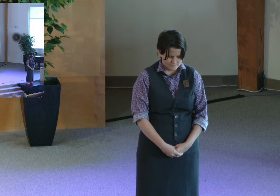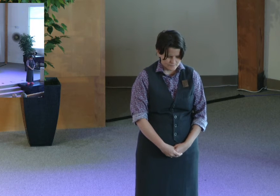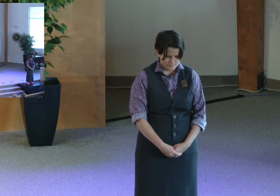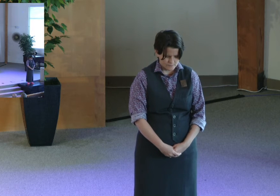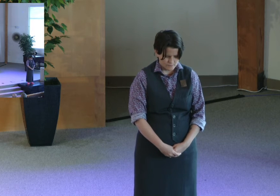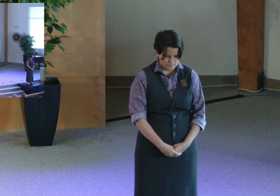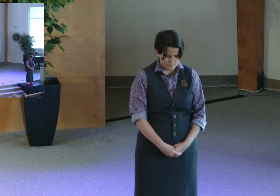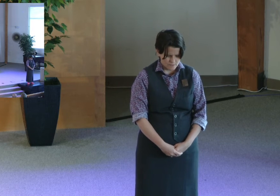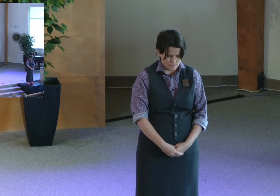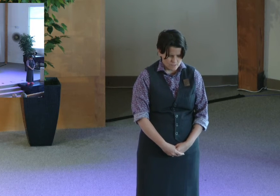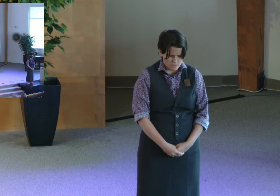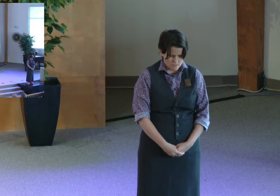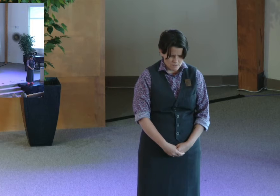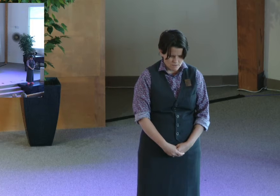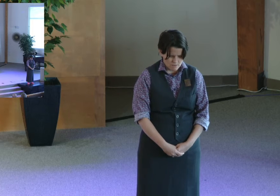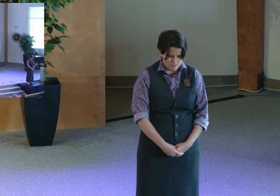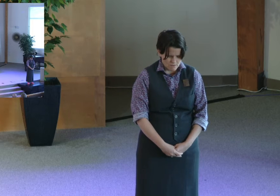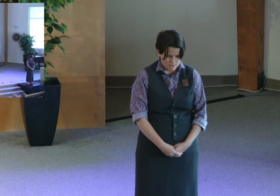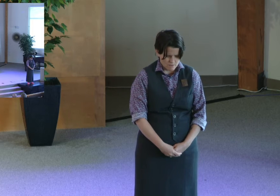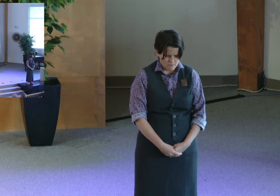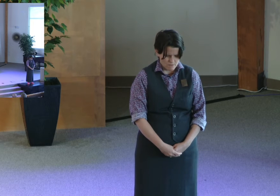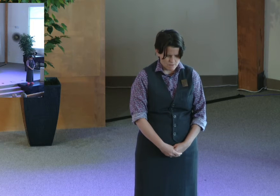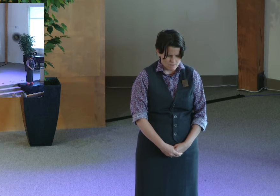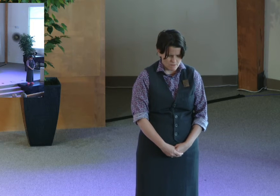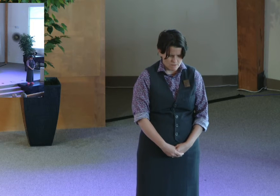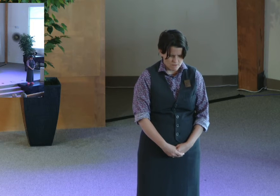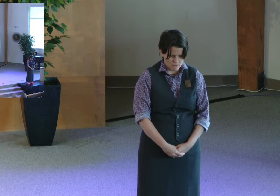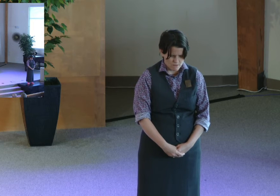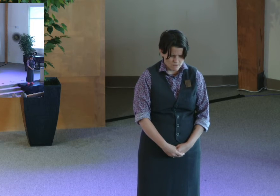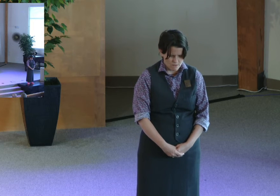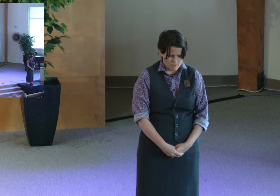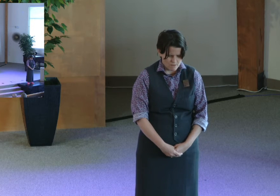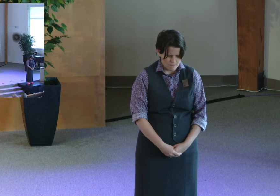At the sound of my voice, take a moment of thanksgiving